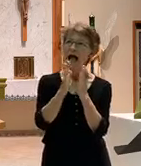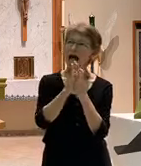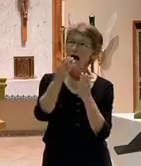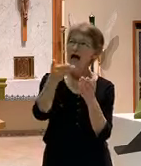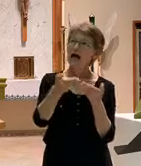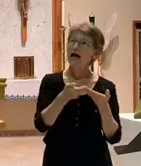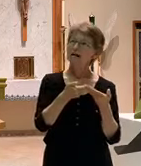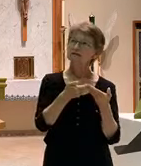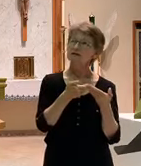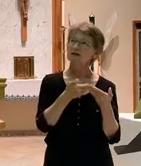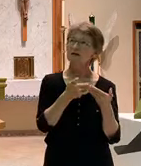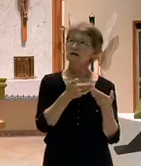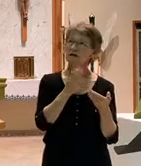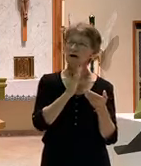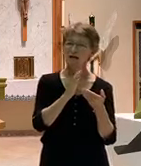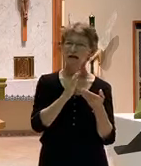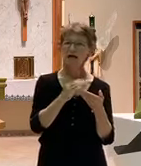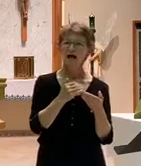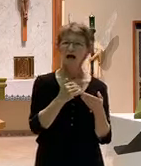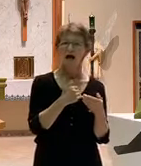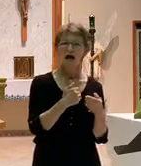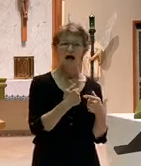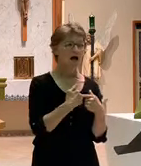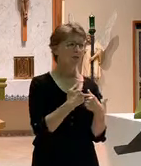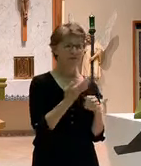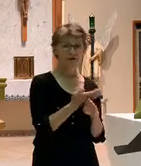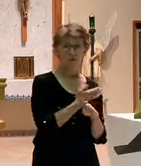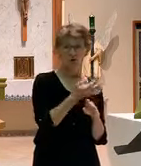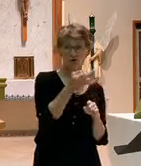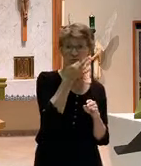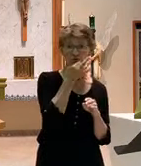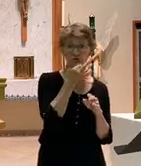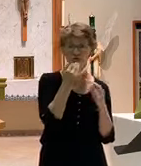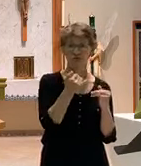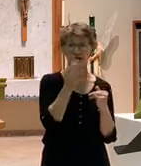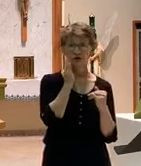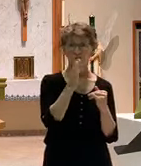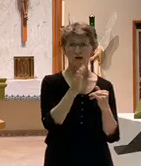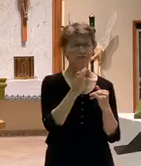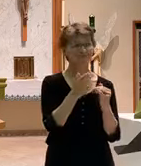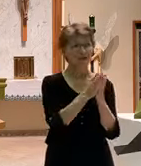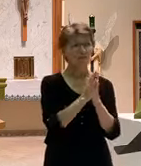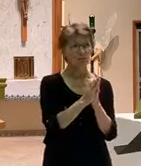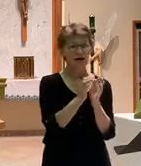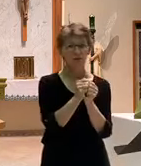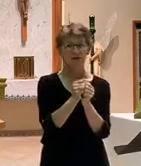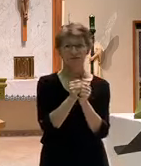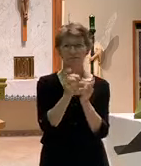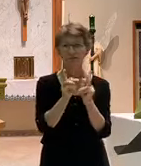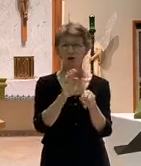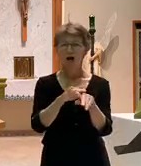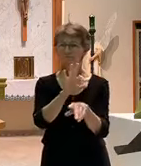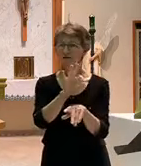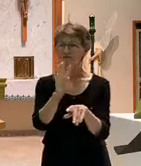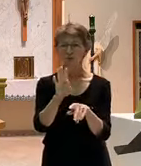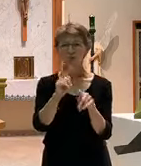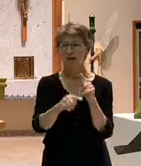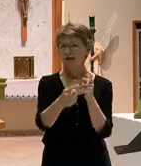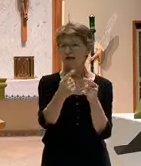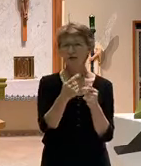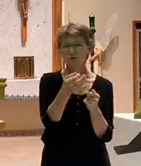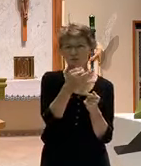pray a spiritual communion prayer before communion time at this Mass. But to even make in your heart while the others are receiving